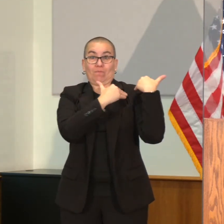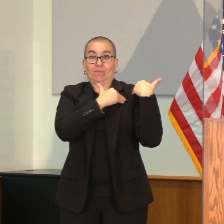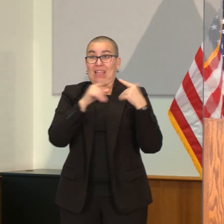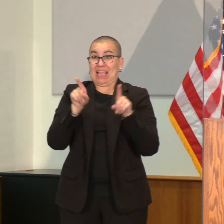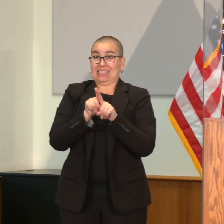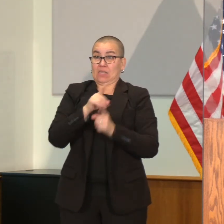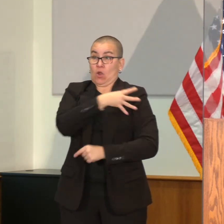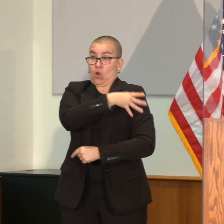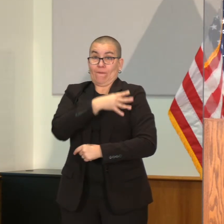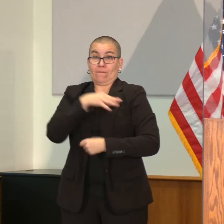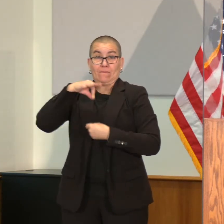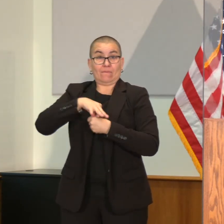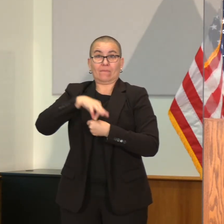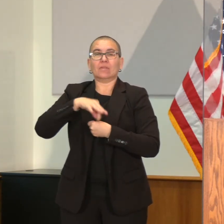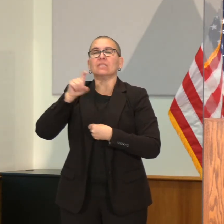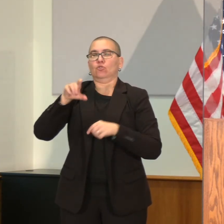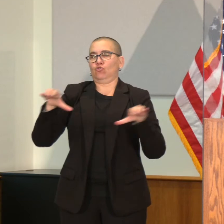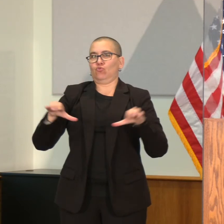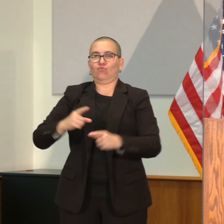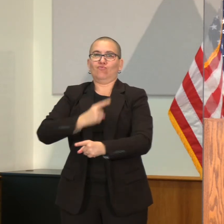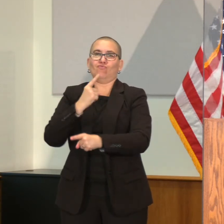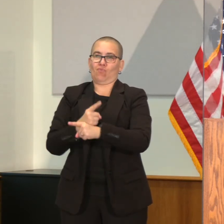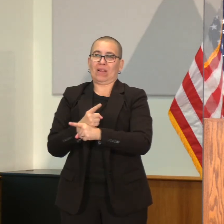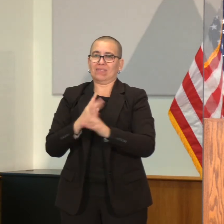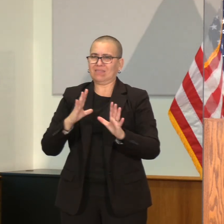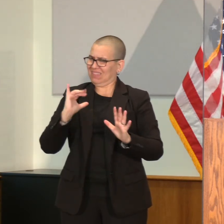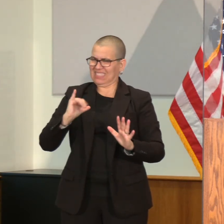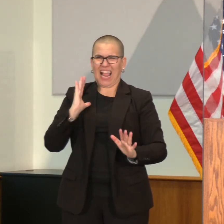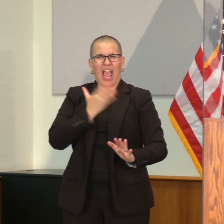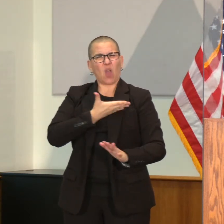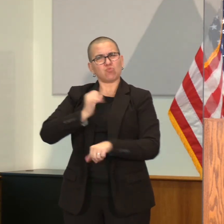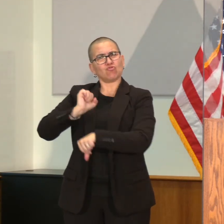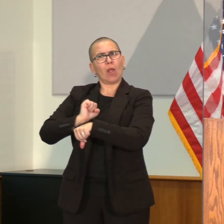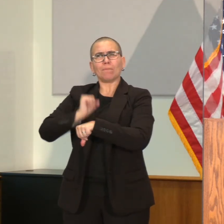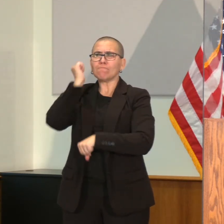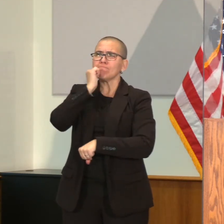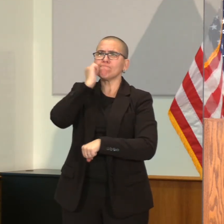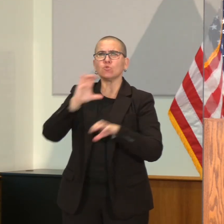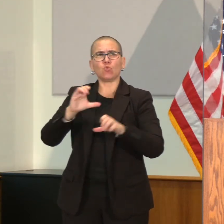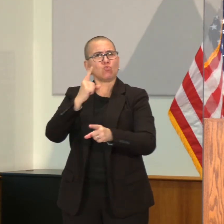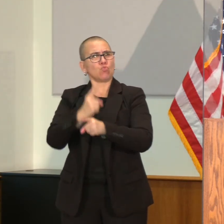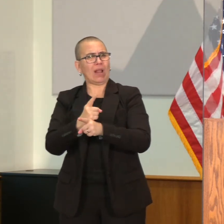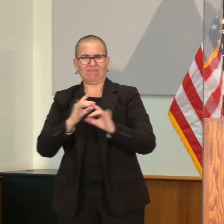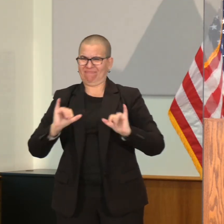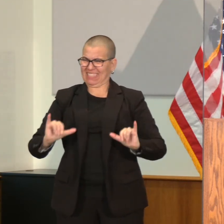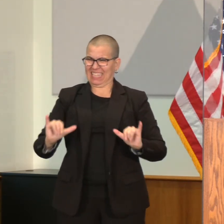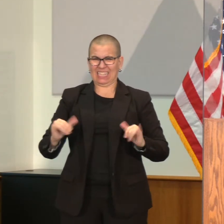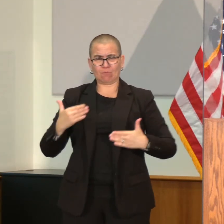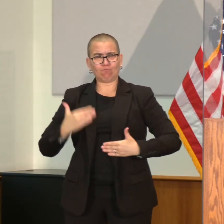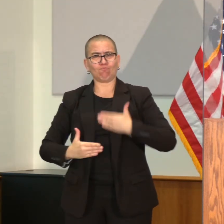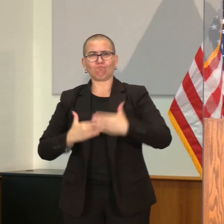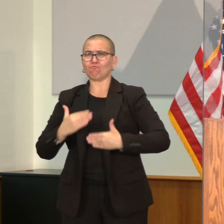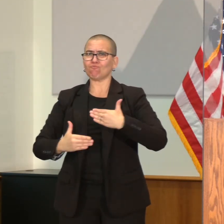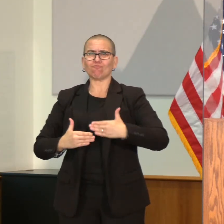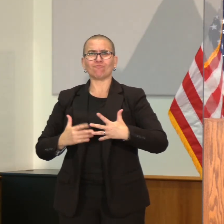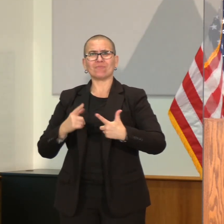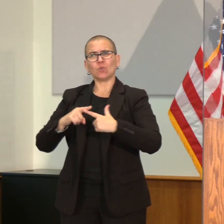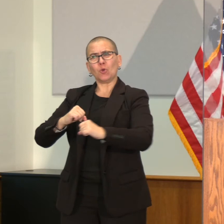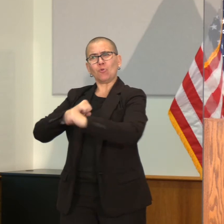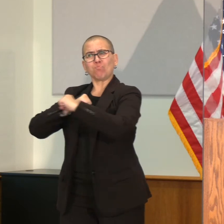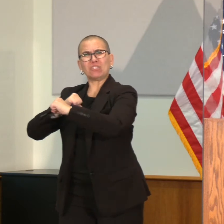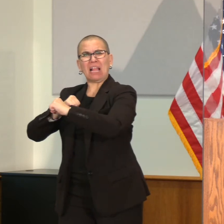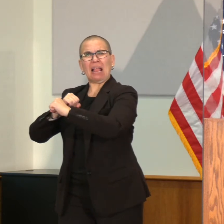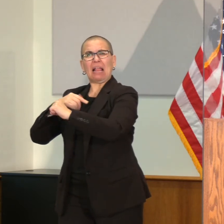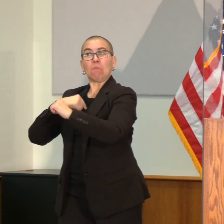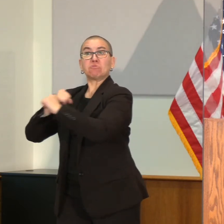thing. Always. I don't think most of us think our job is to protect the quote-unquote bad apples or to